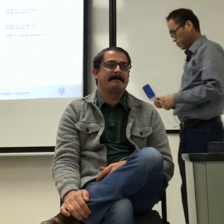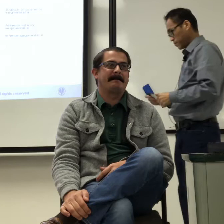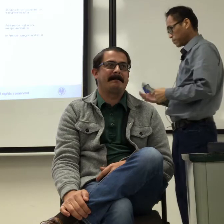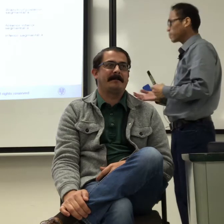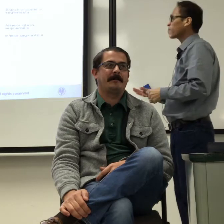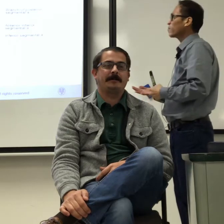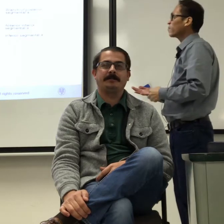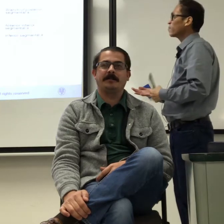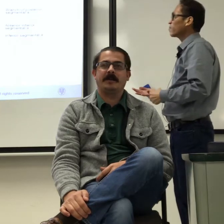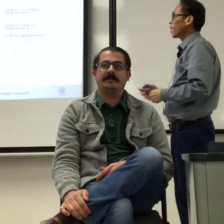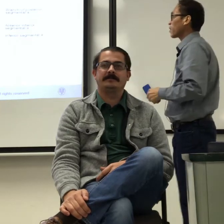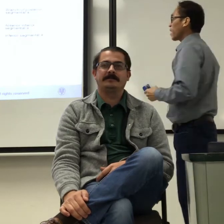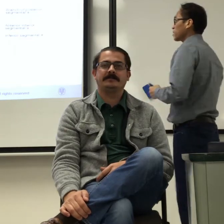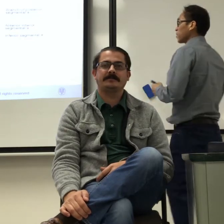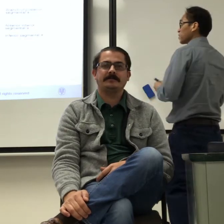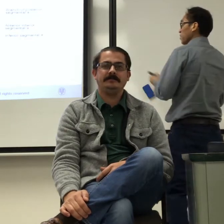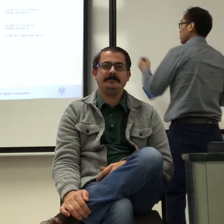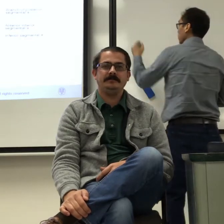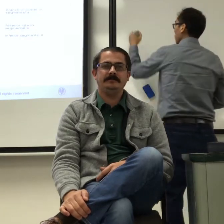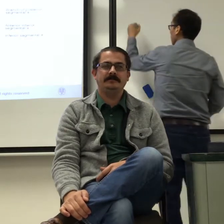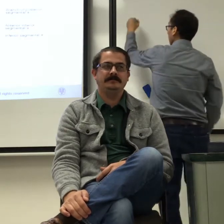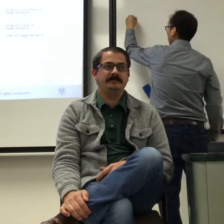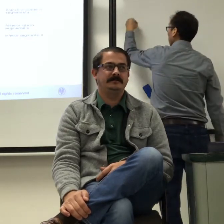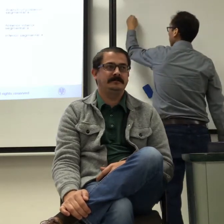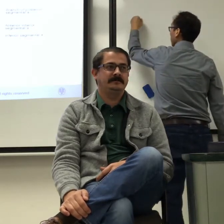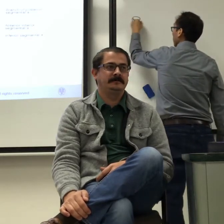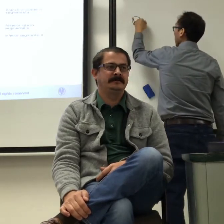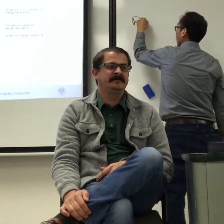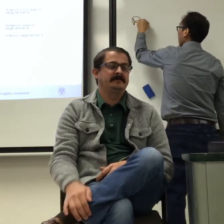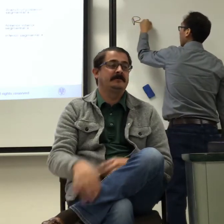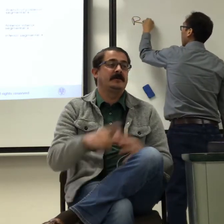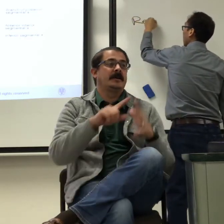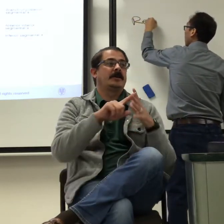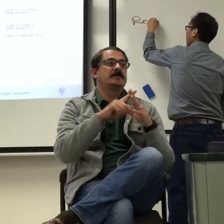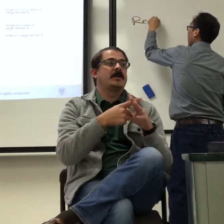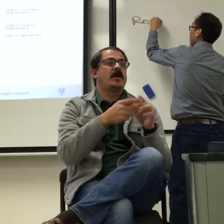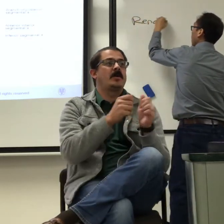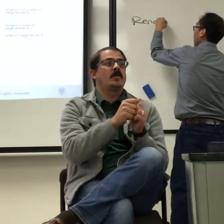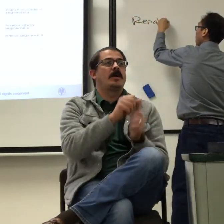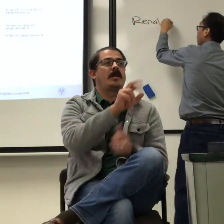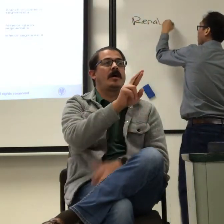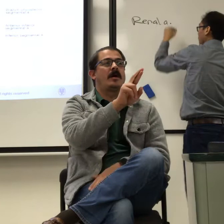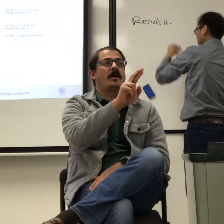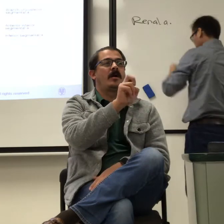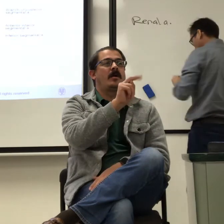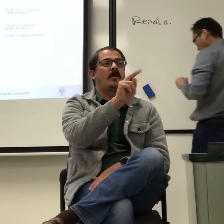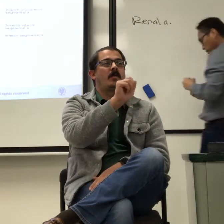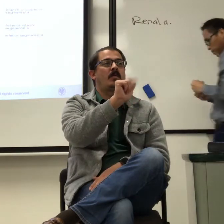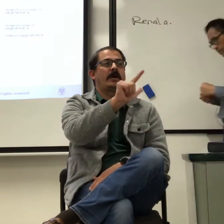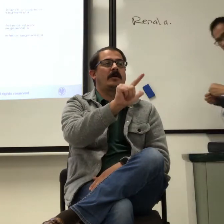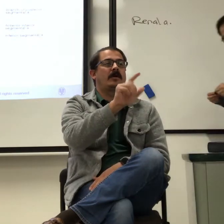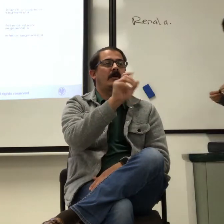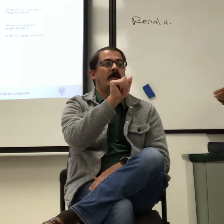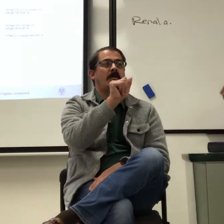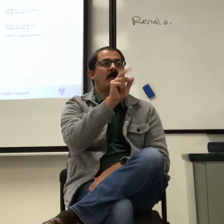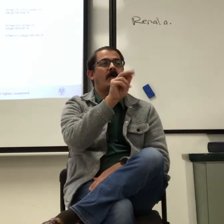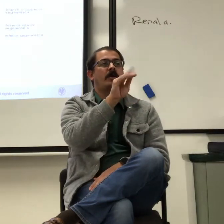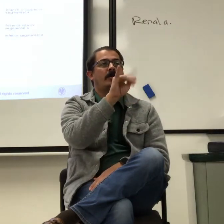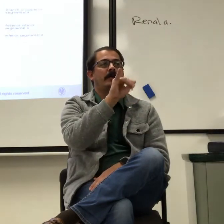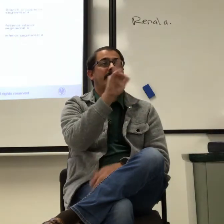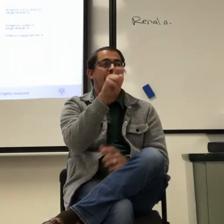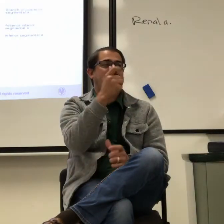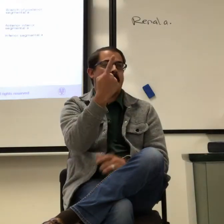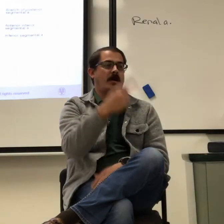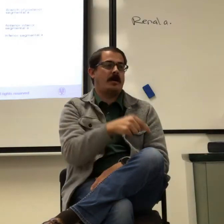Okay, so it starts off with renal artery. the big one. The